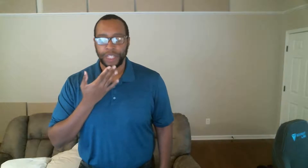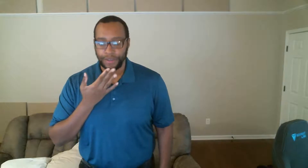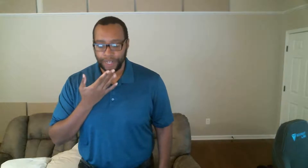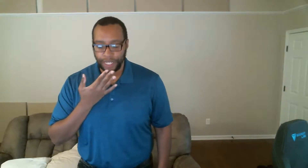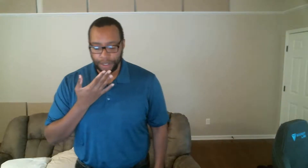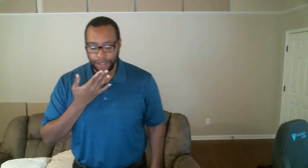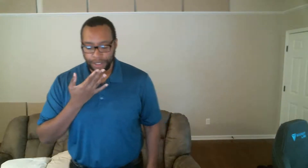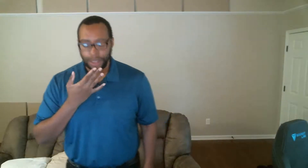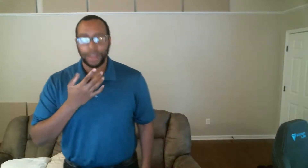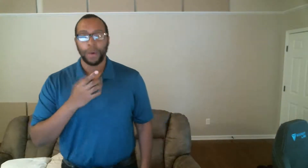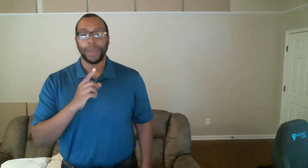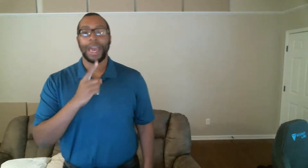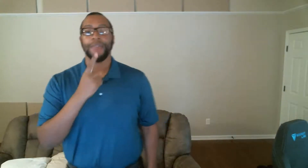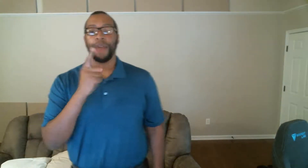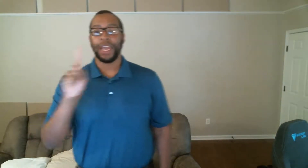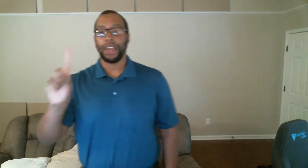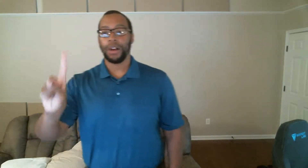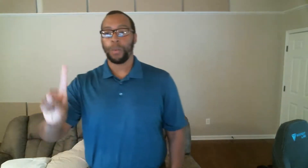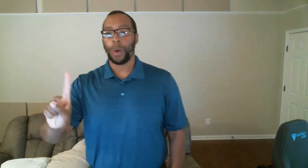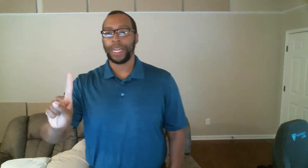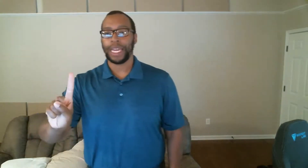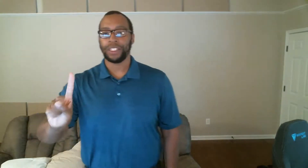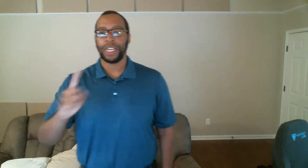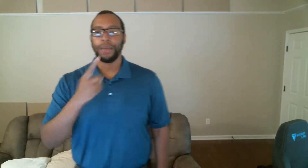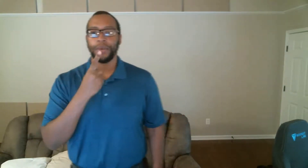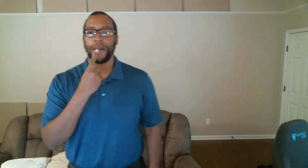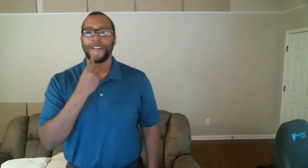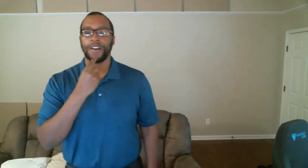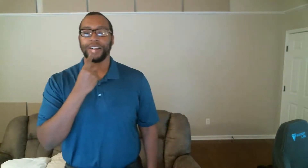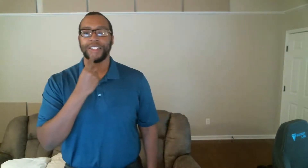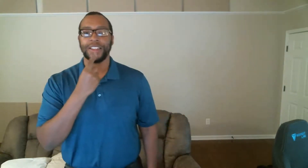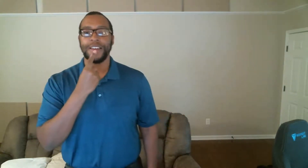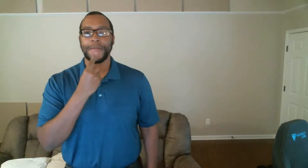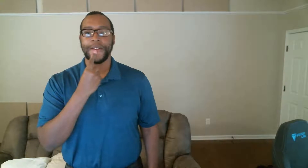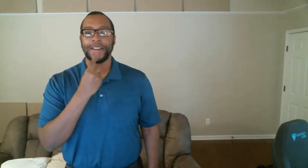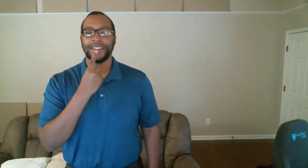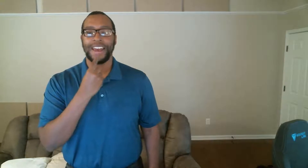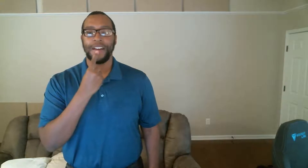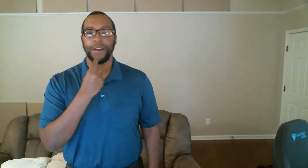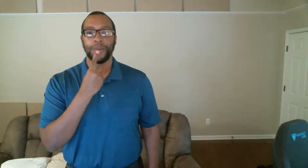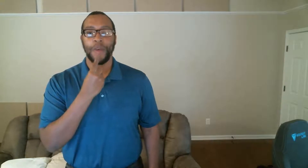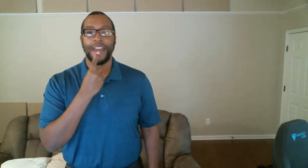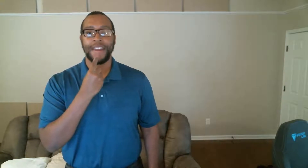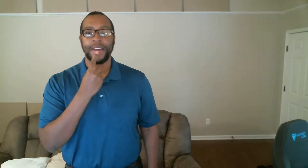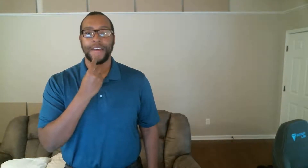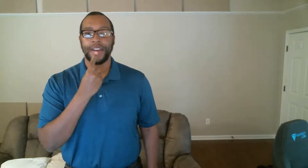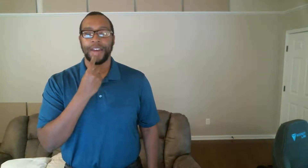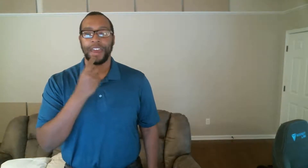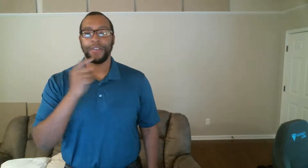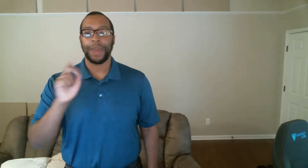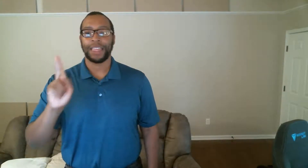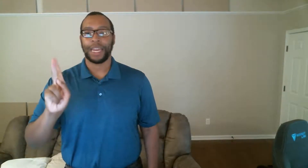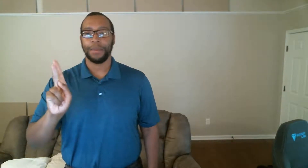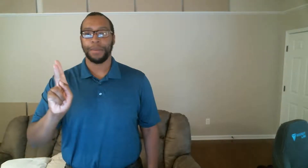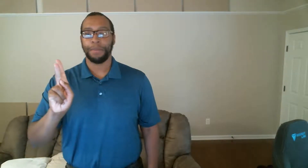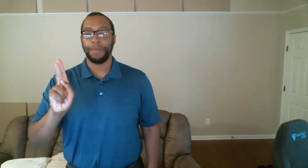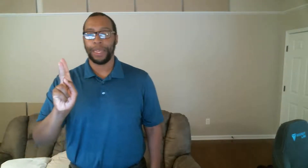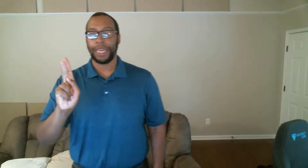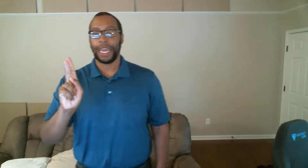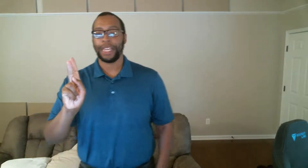different colors, we have right here, 1-hand shape right across the lip, down, red. If you make that a P hand shape,